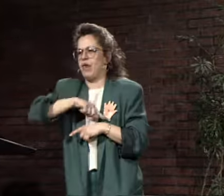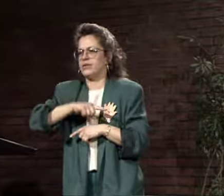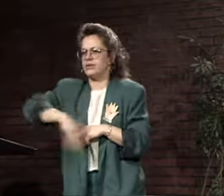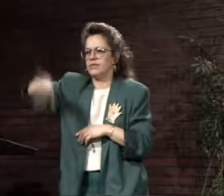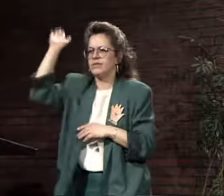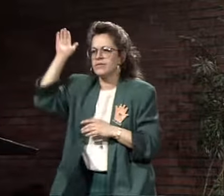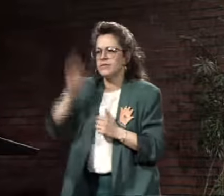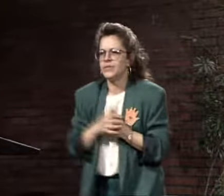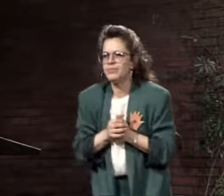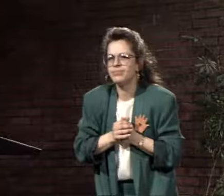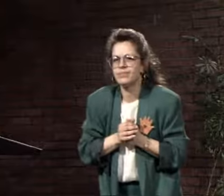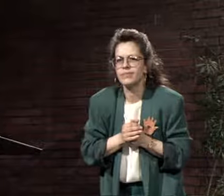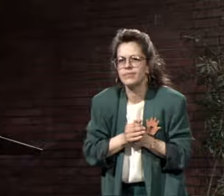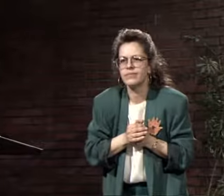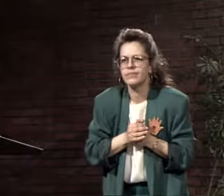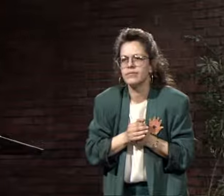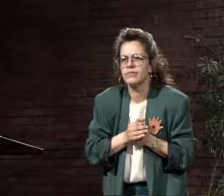How many think false?